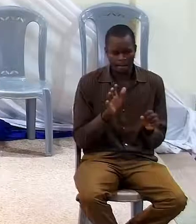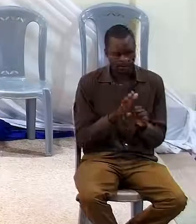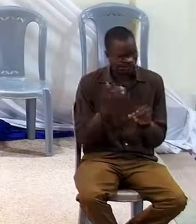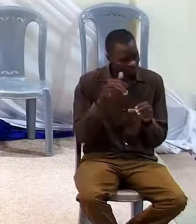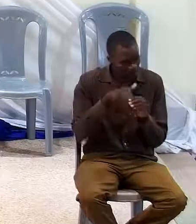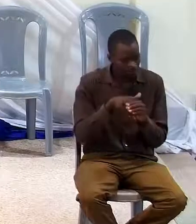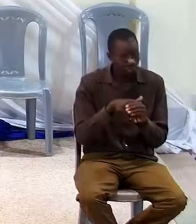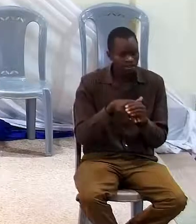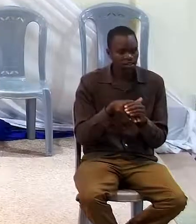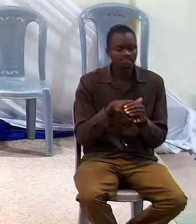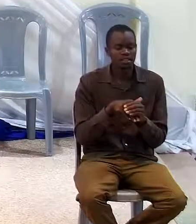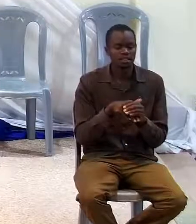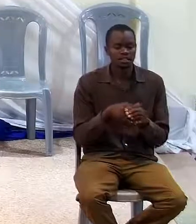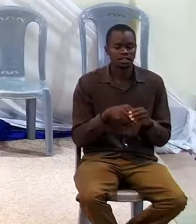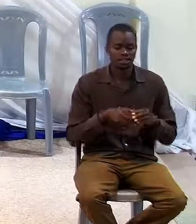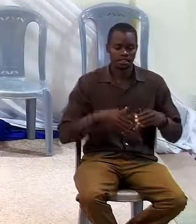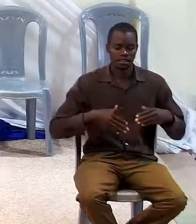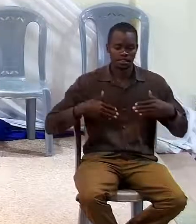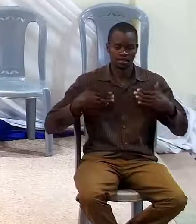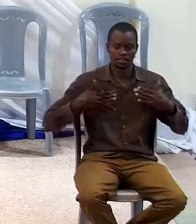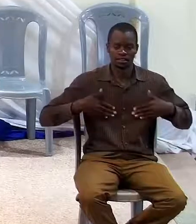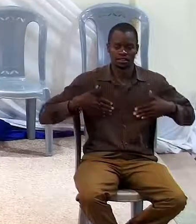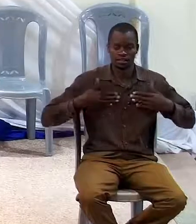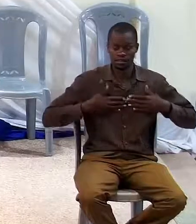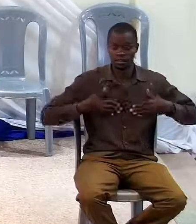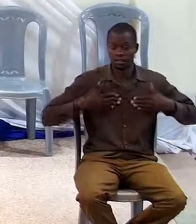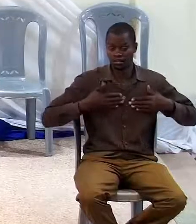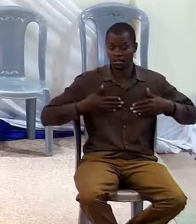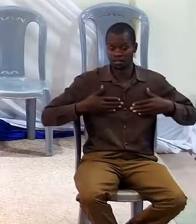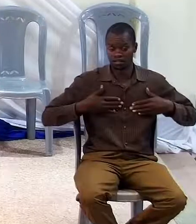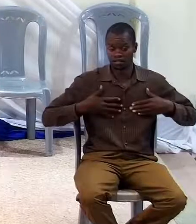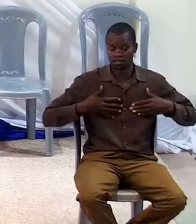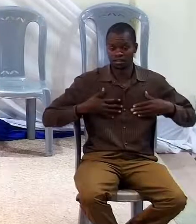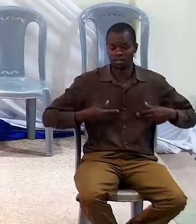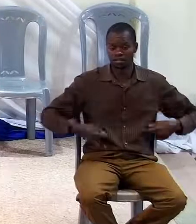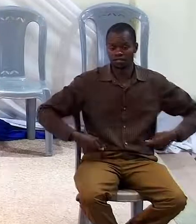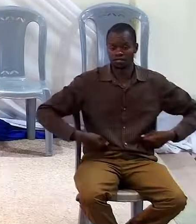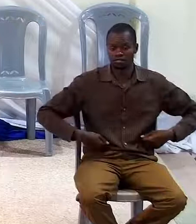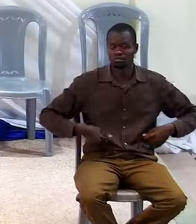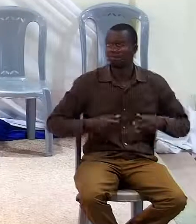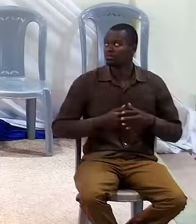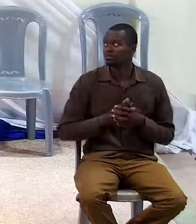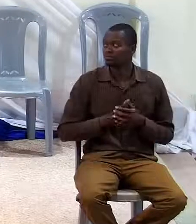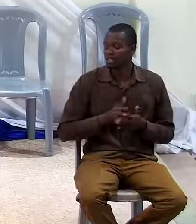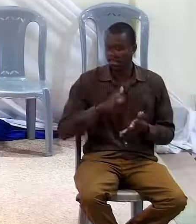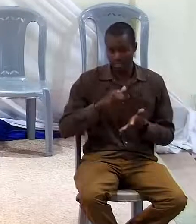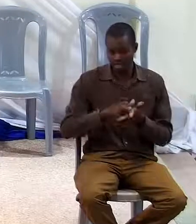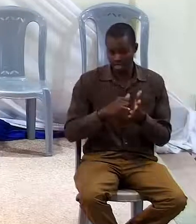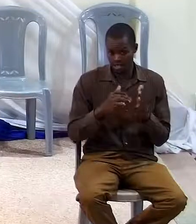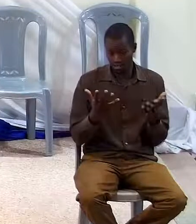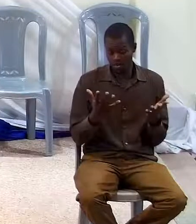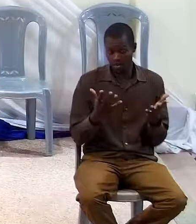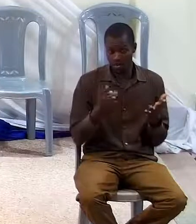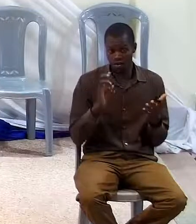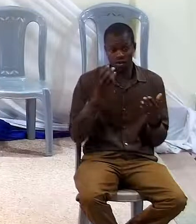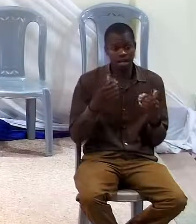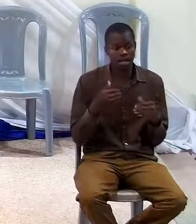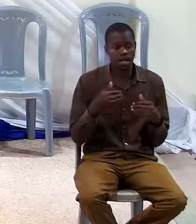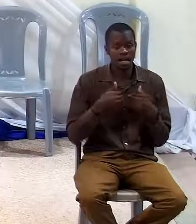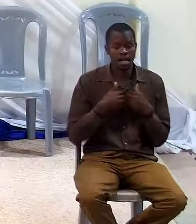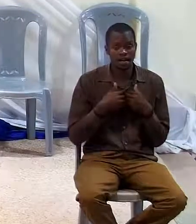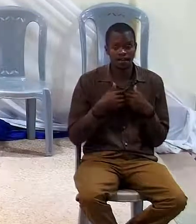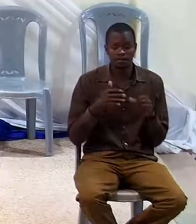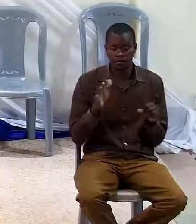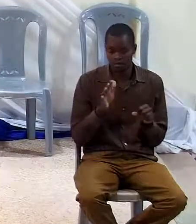around the abdomen, because that is where we have the vital organs which they protect.